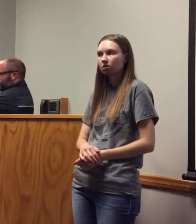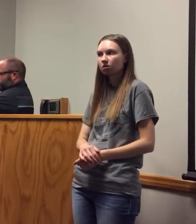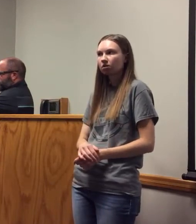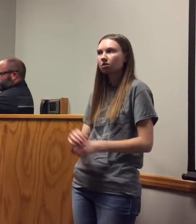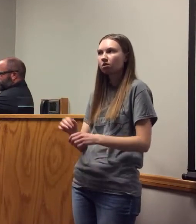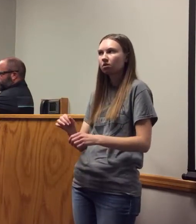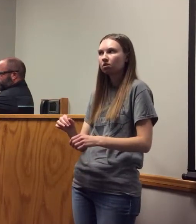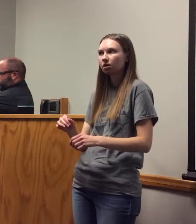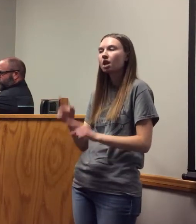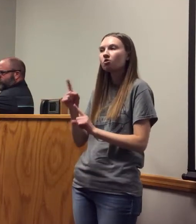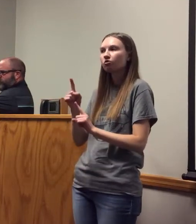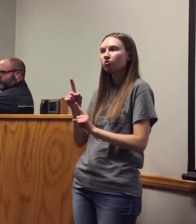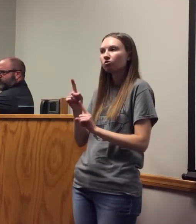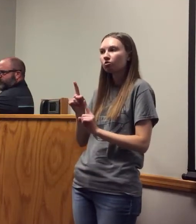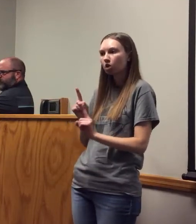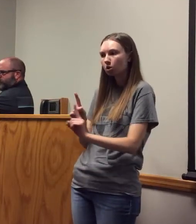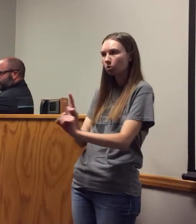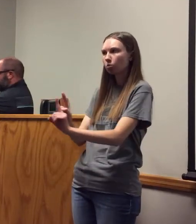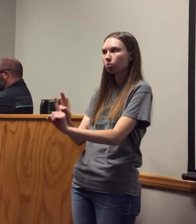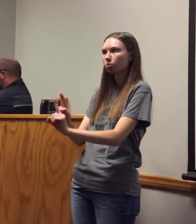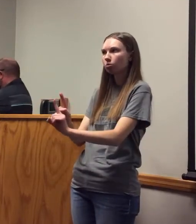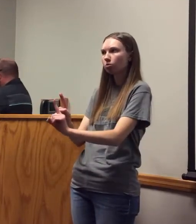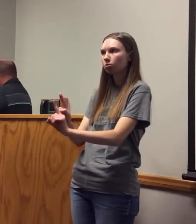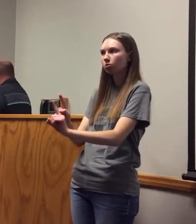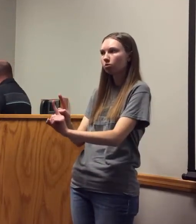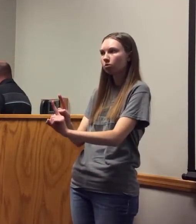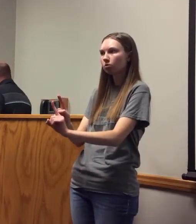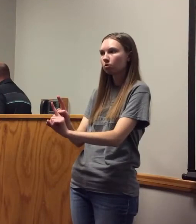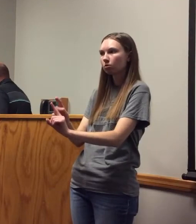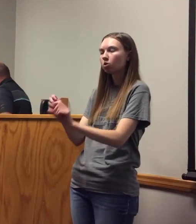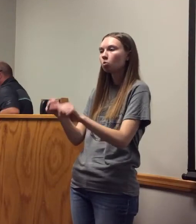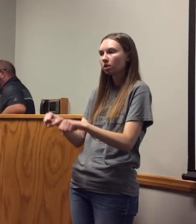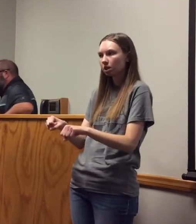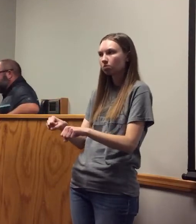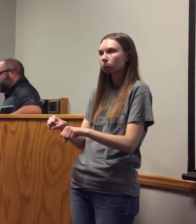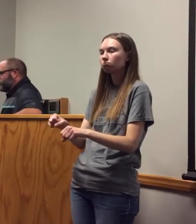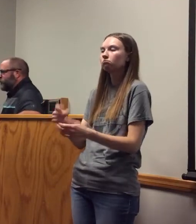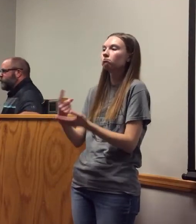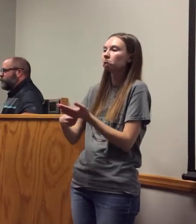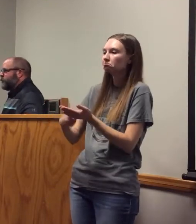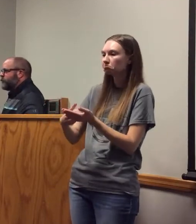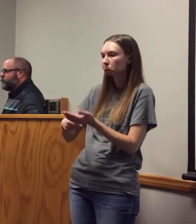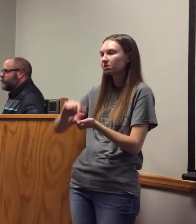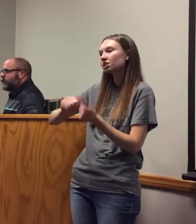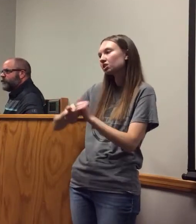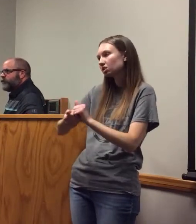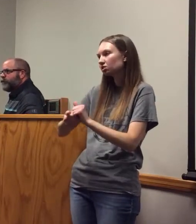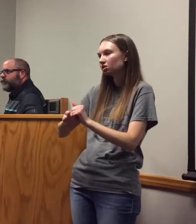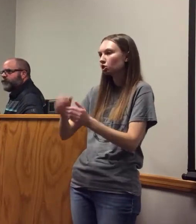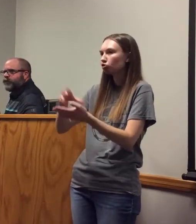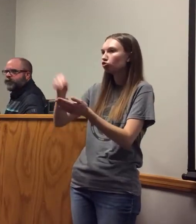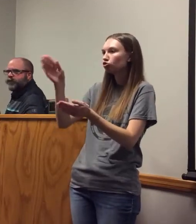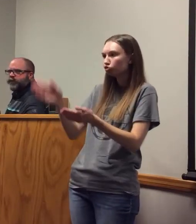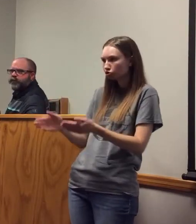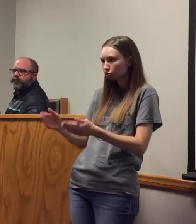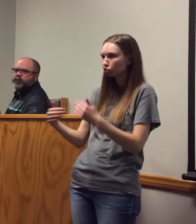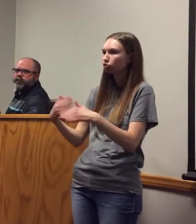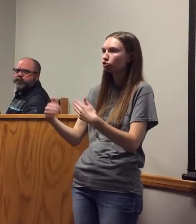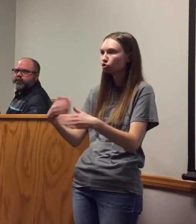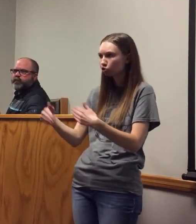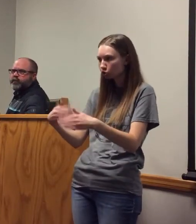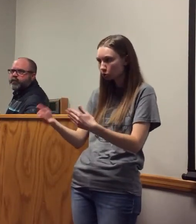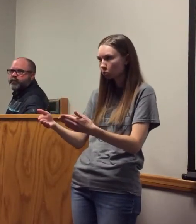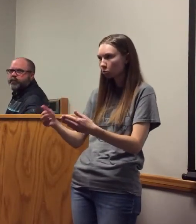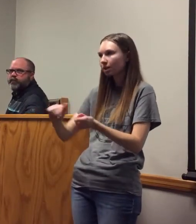different schools, and then they're able to talk about how the kids are doing, what resources they might need, what other services KSD